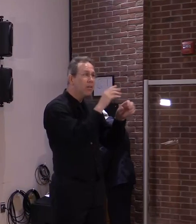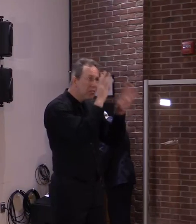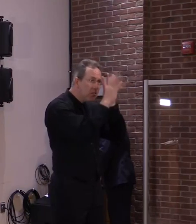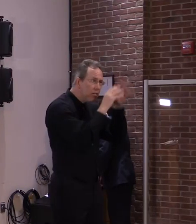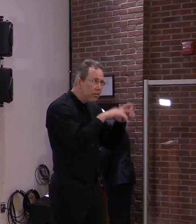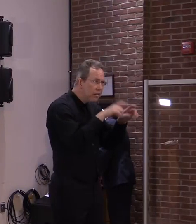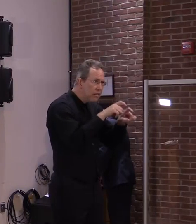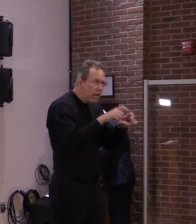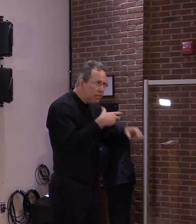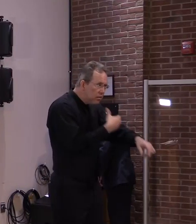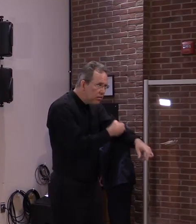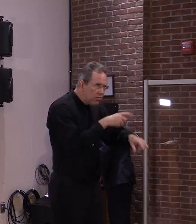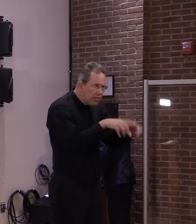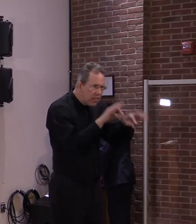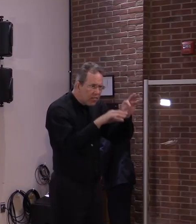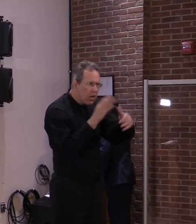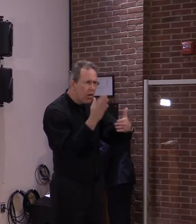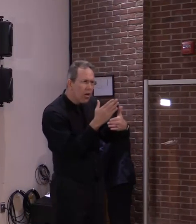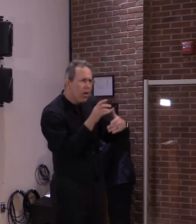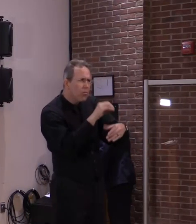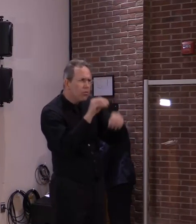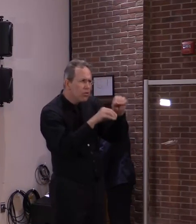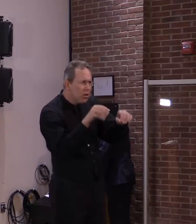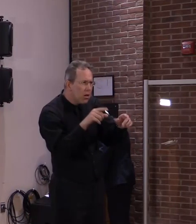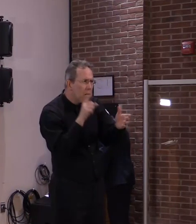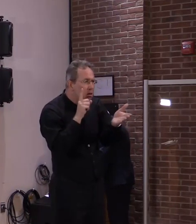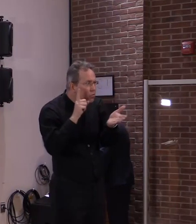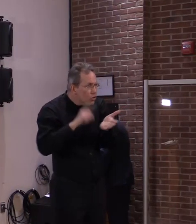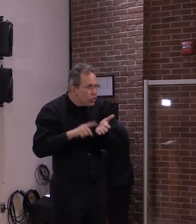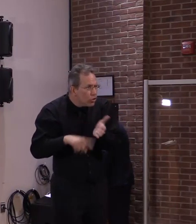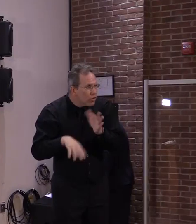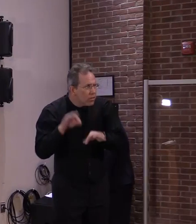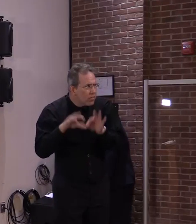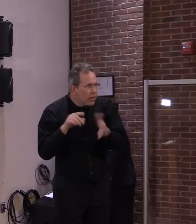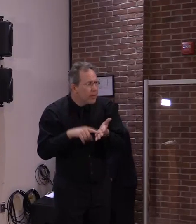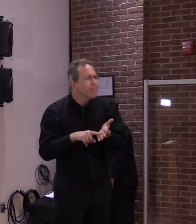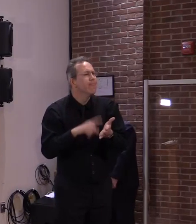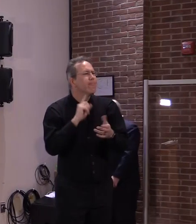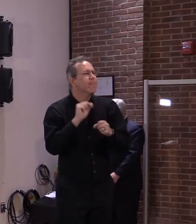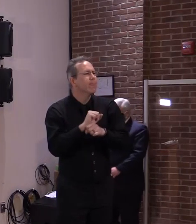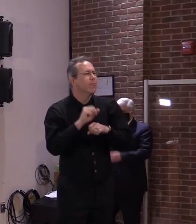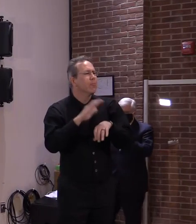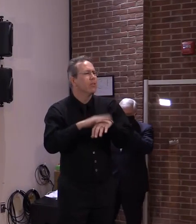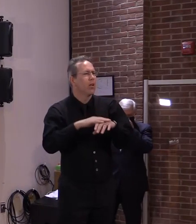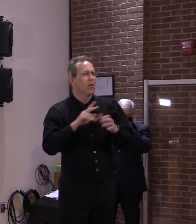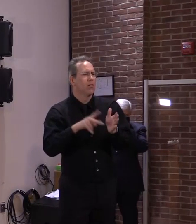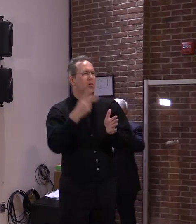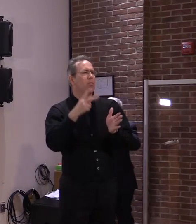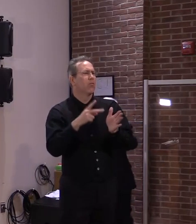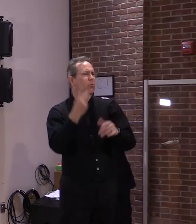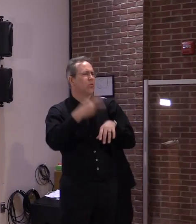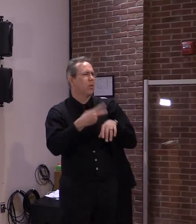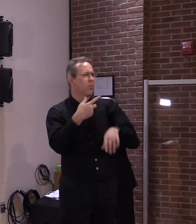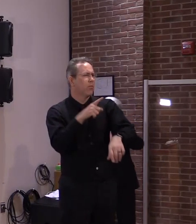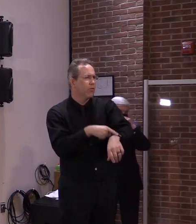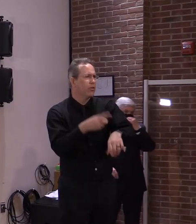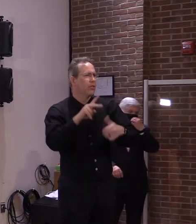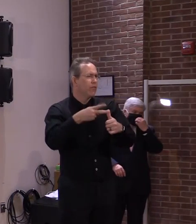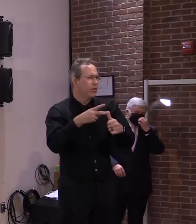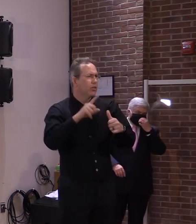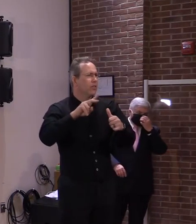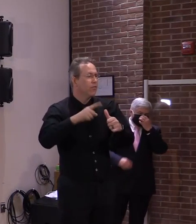getting the second dose. So sure, they did look at efficacy after one dose, but that was never to avoid